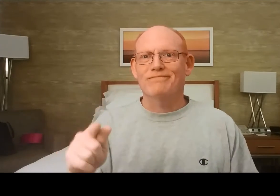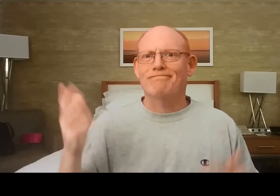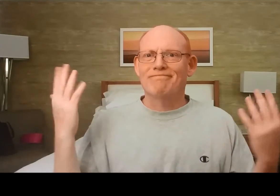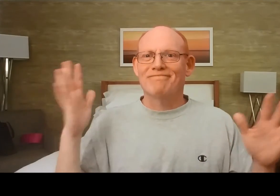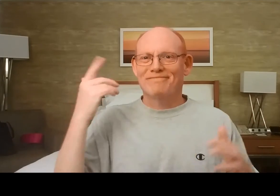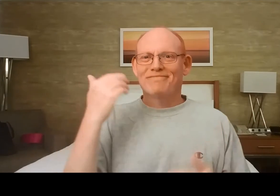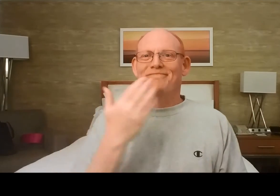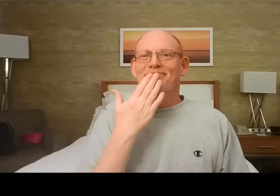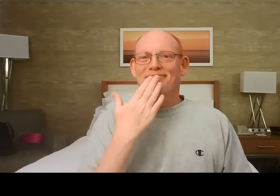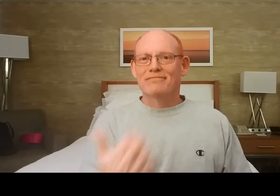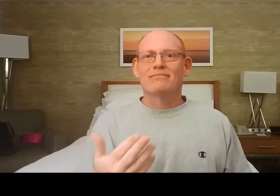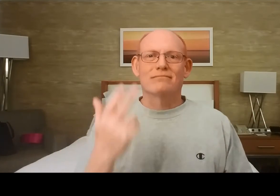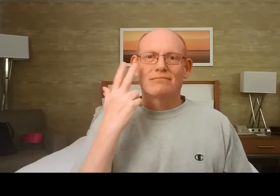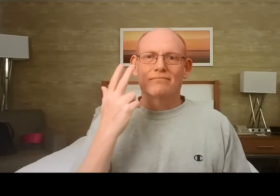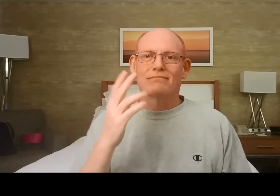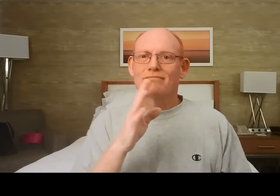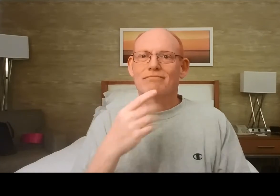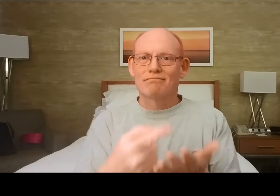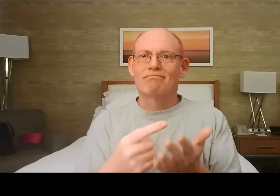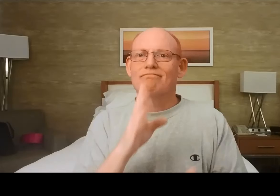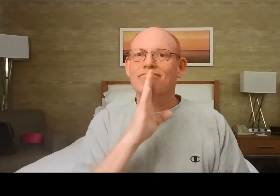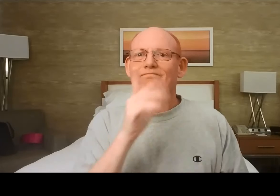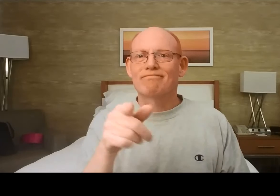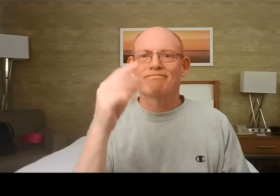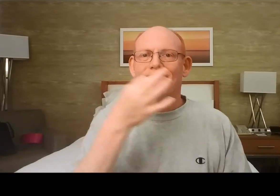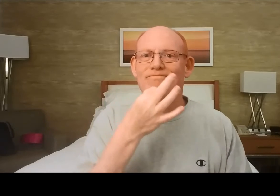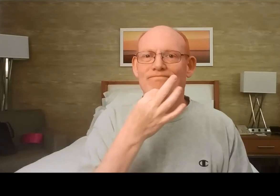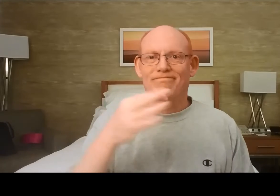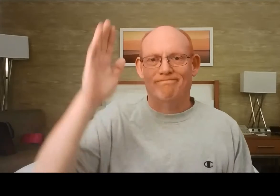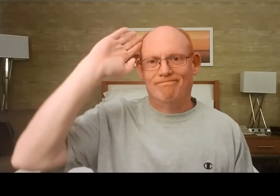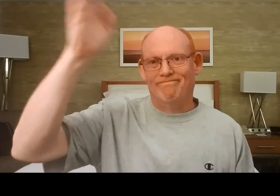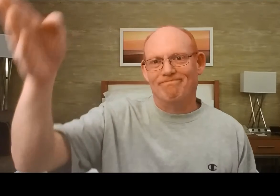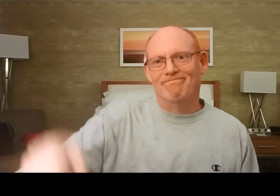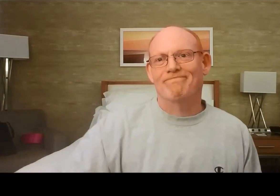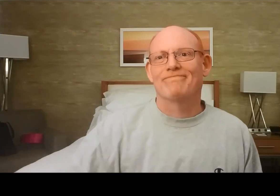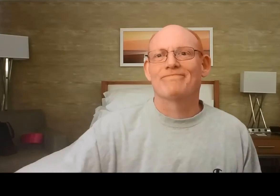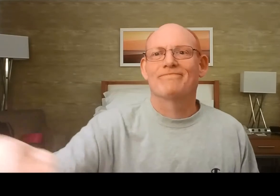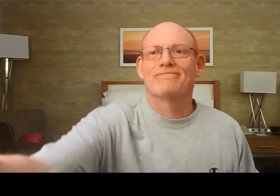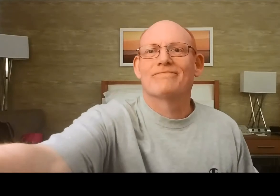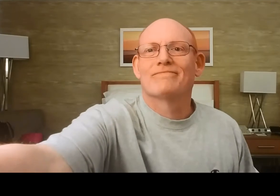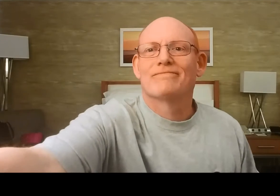Okay? All right. So I'll talk to you soon, and take care. Bye.